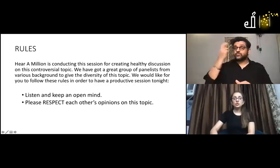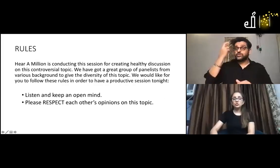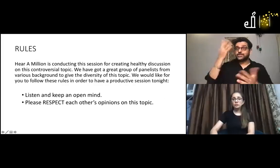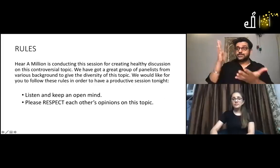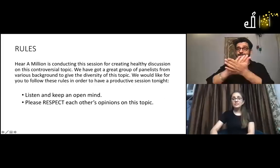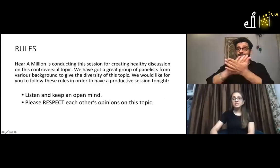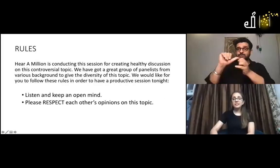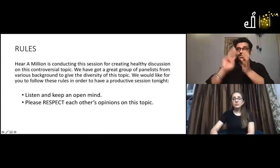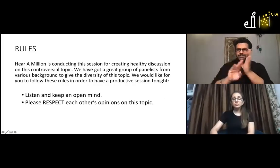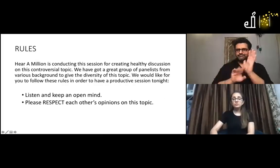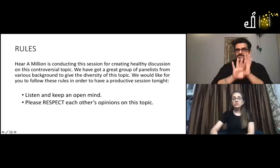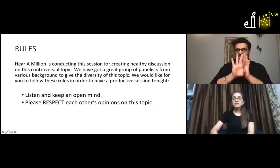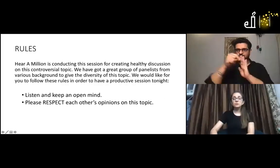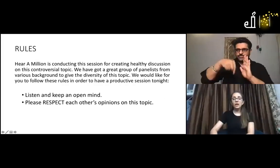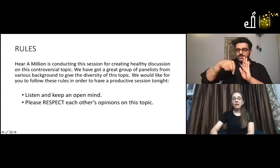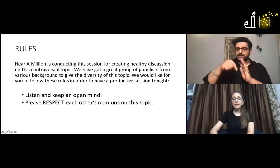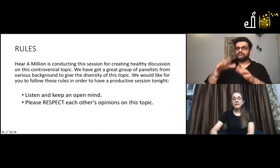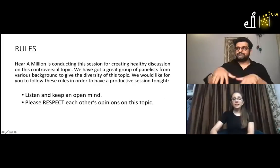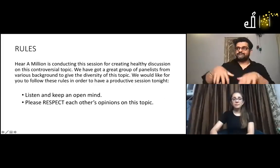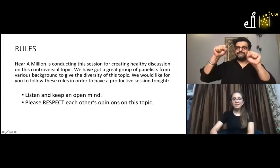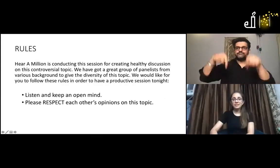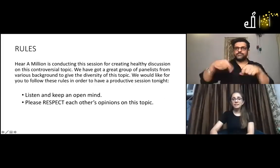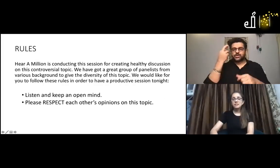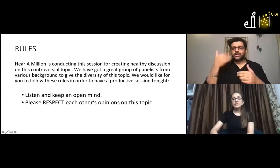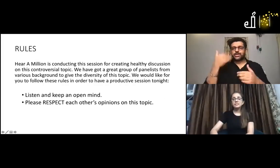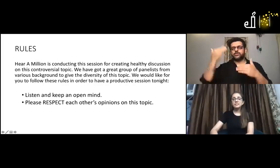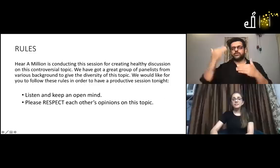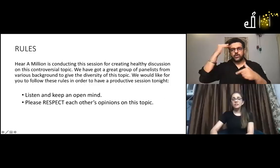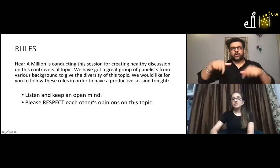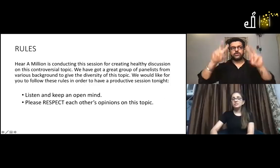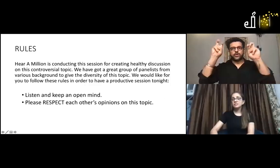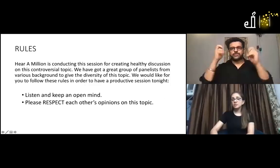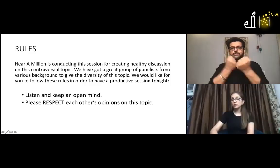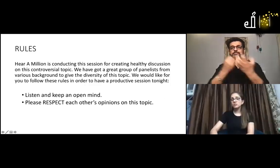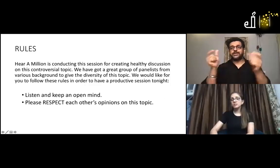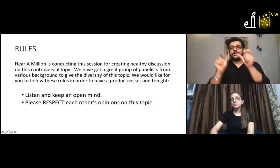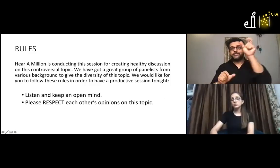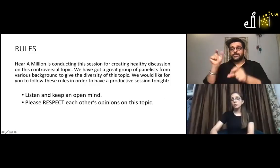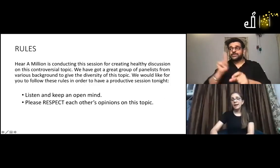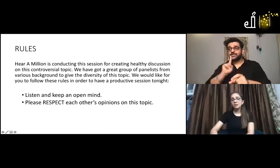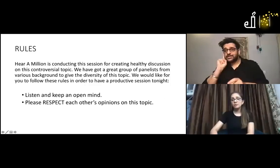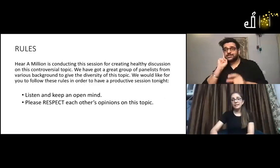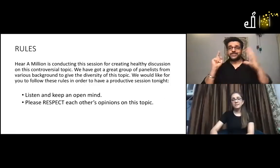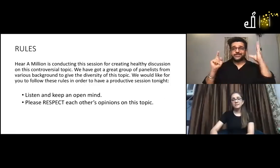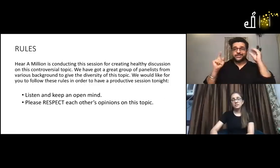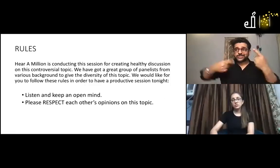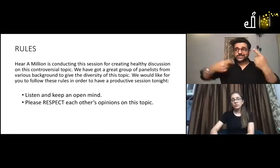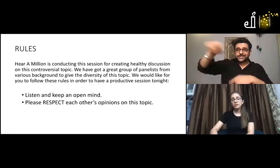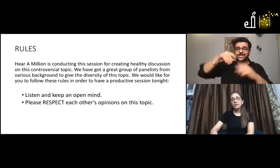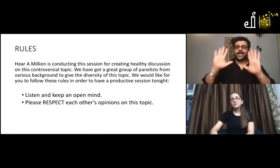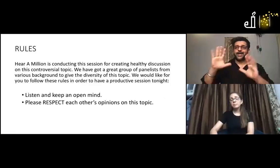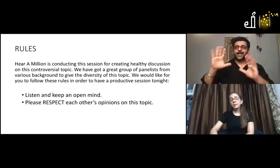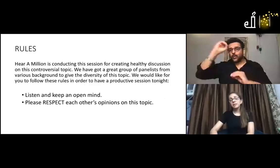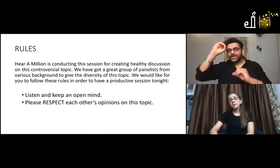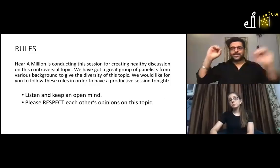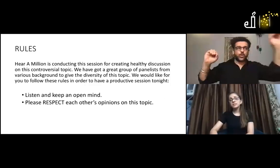The rules, let me tell you, the reason why Here a Million is conducting this session is to have a healthy discussion.